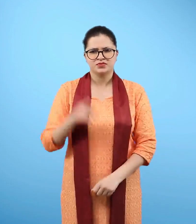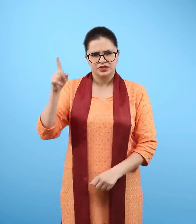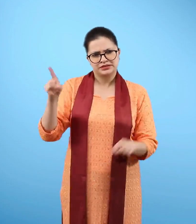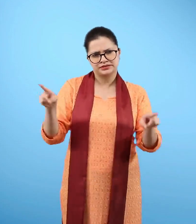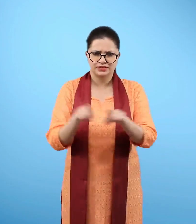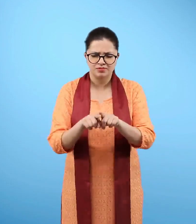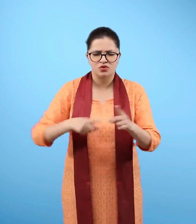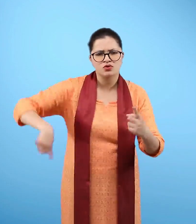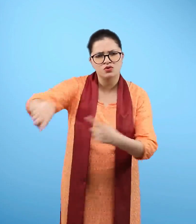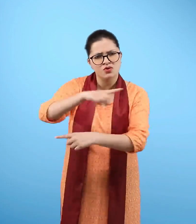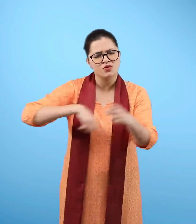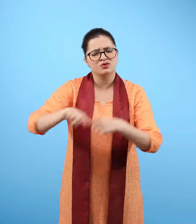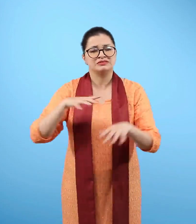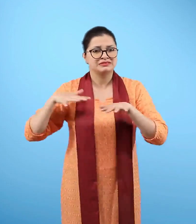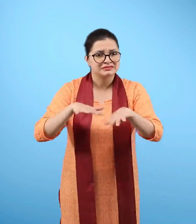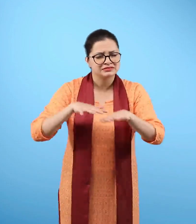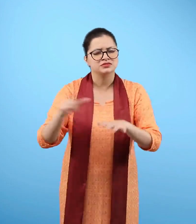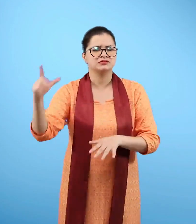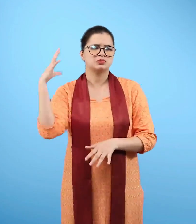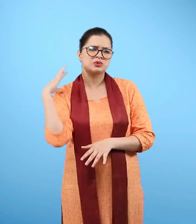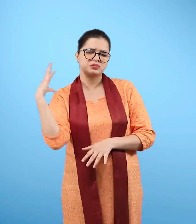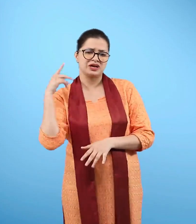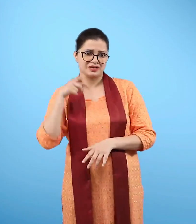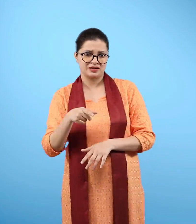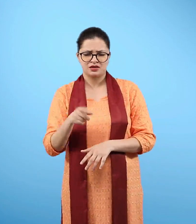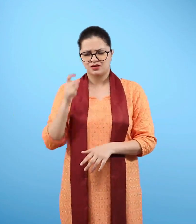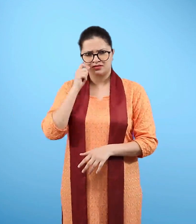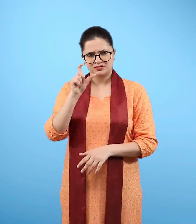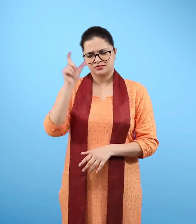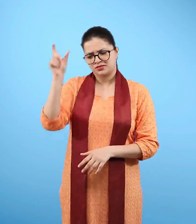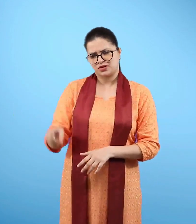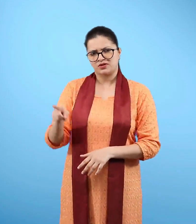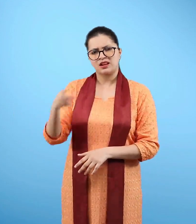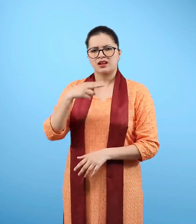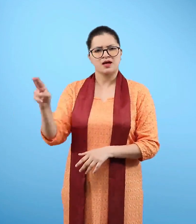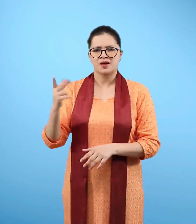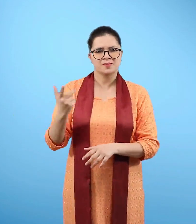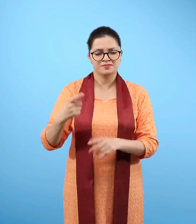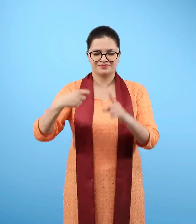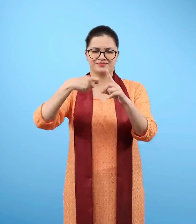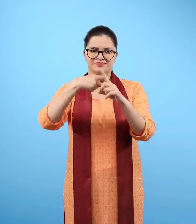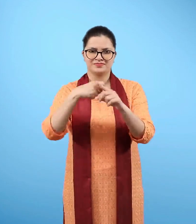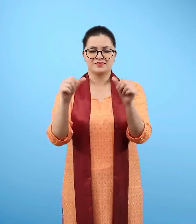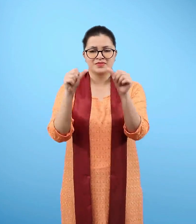While waiting for the parade, Kancha and some of his friends wonder where this parade